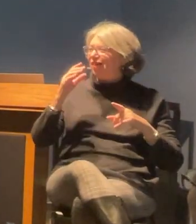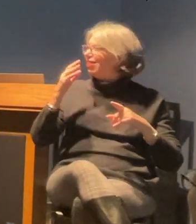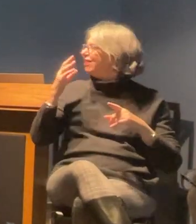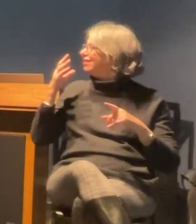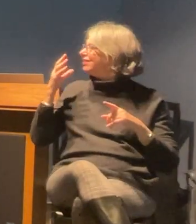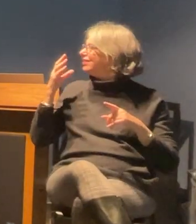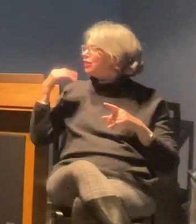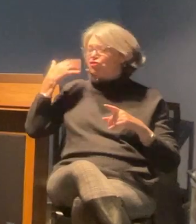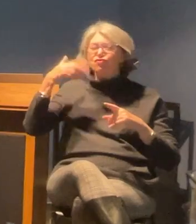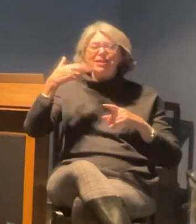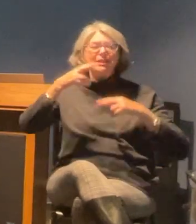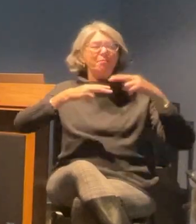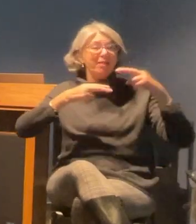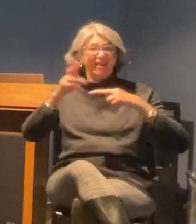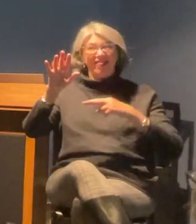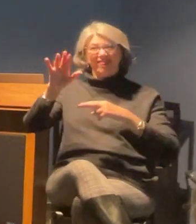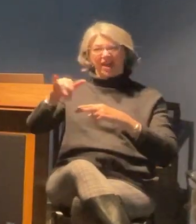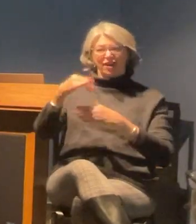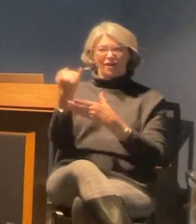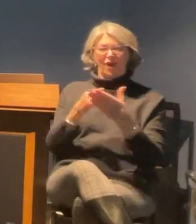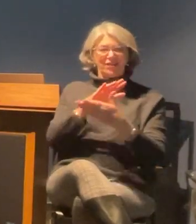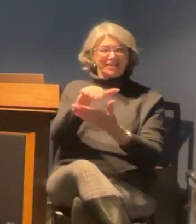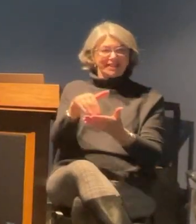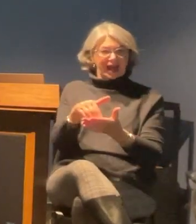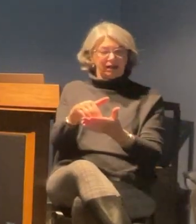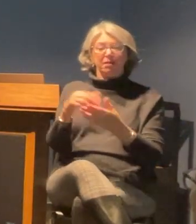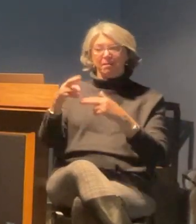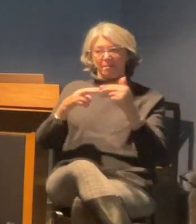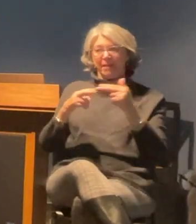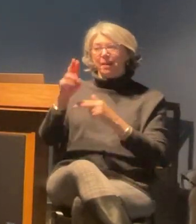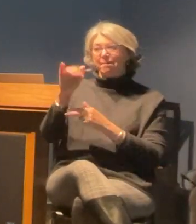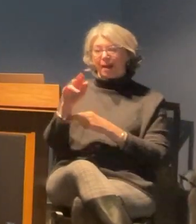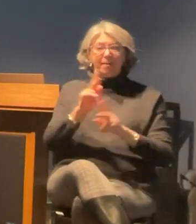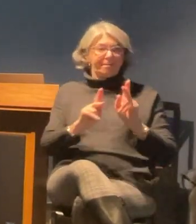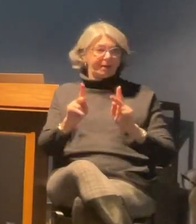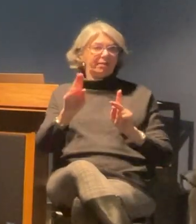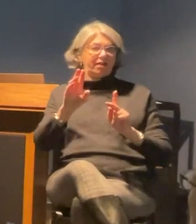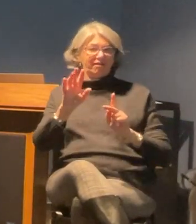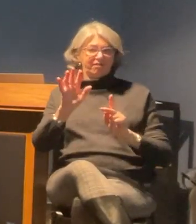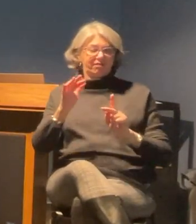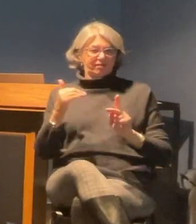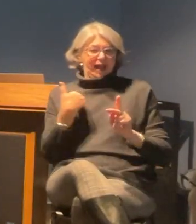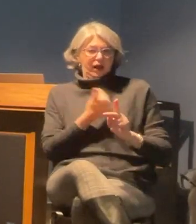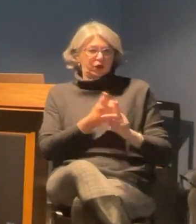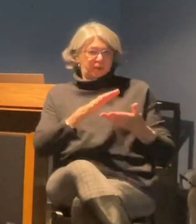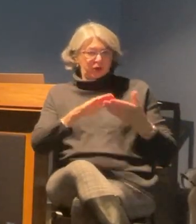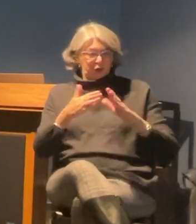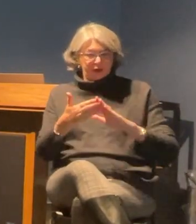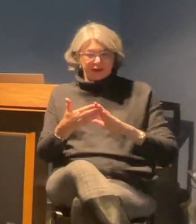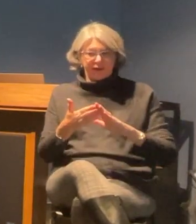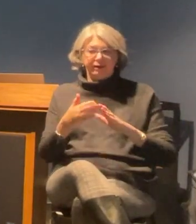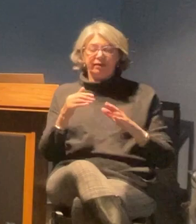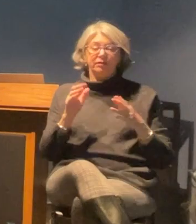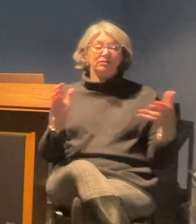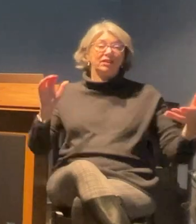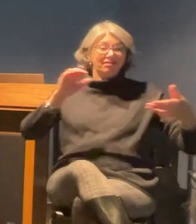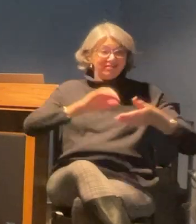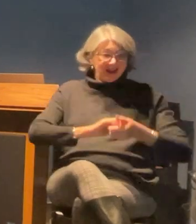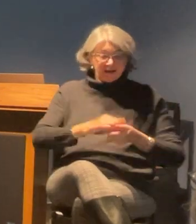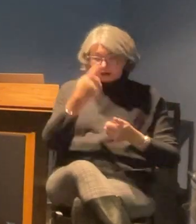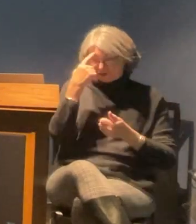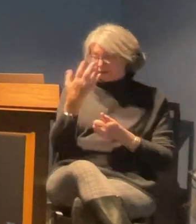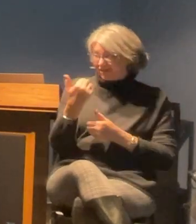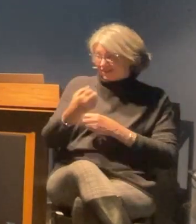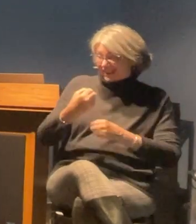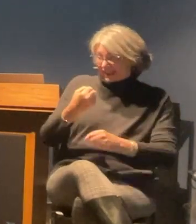building is an art center that being built by the people of the community in collaboration for